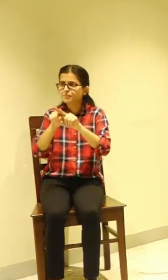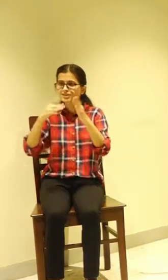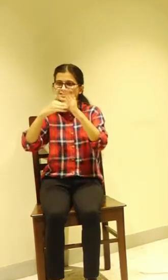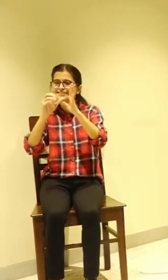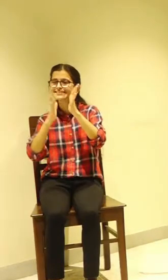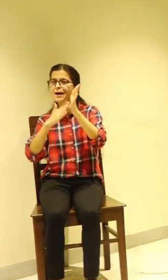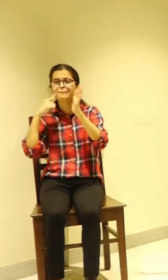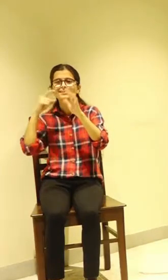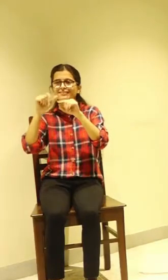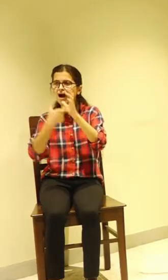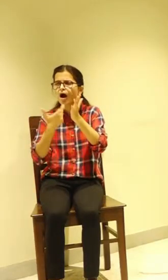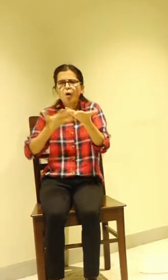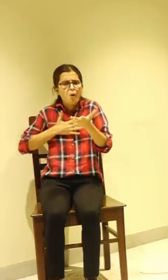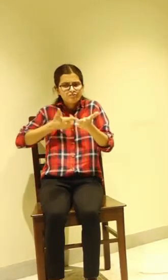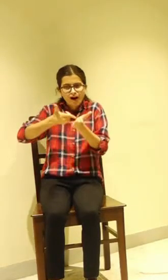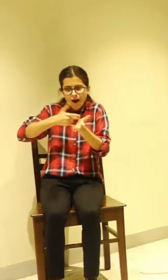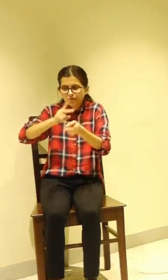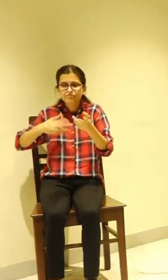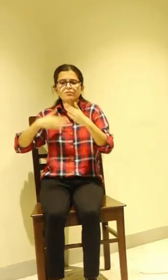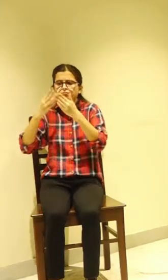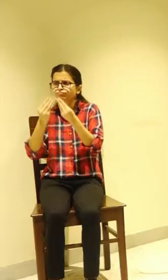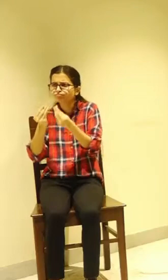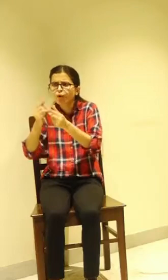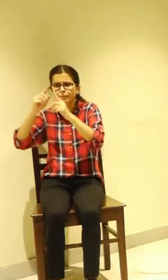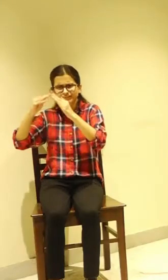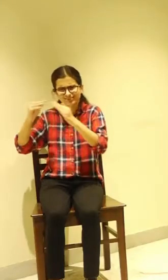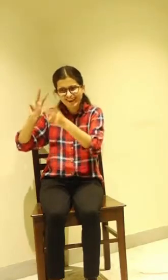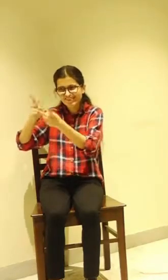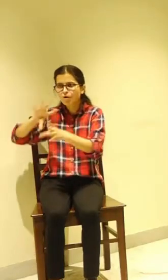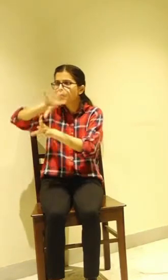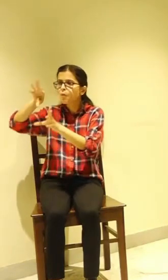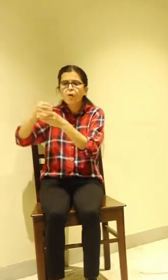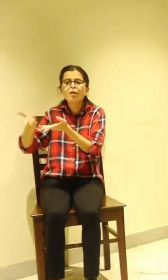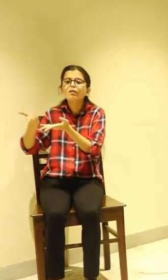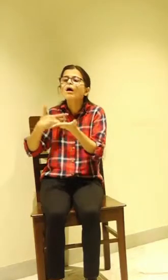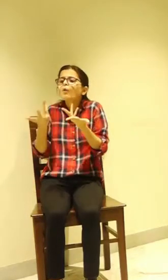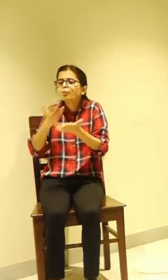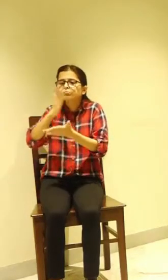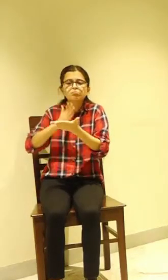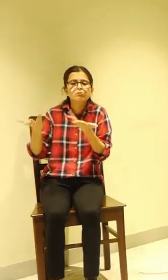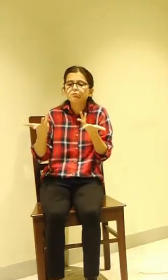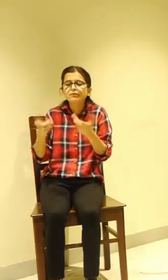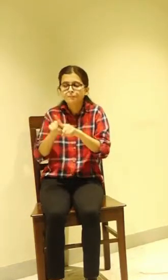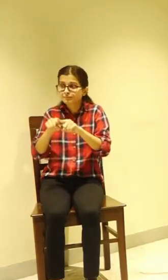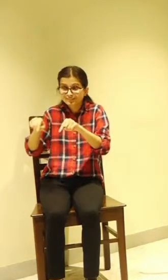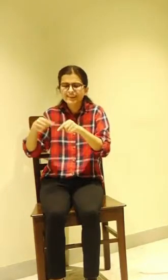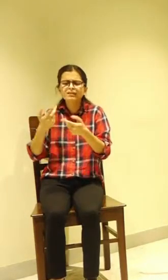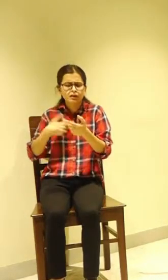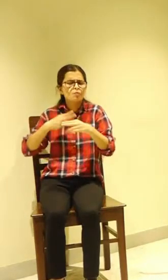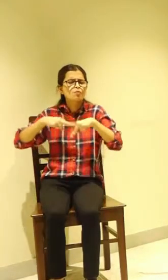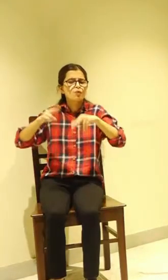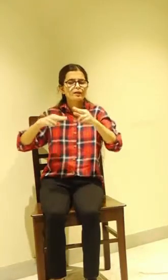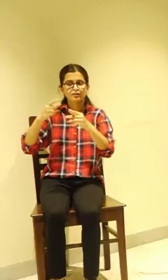away and given to farmers. This should not be something courts should be looking into. The government should be given full scope to do this. And yet in the final